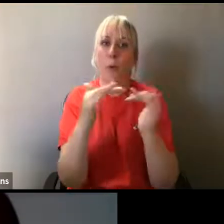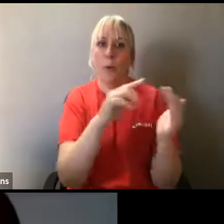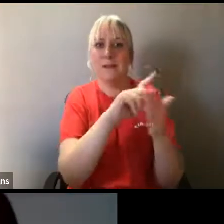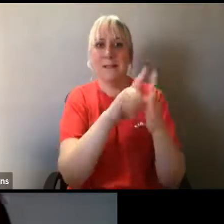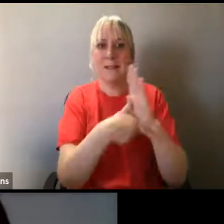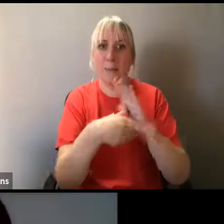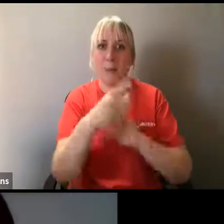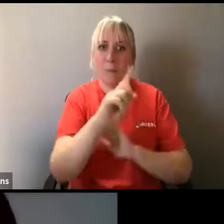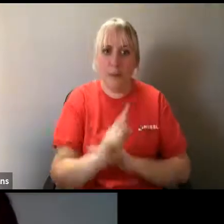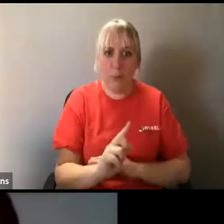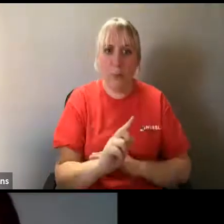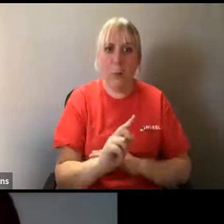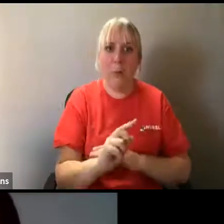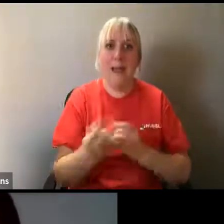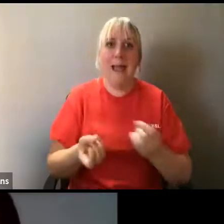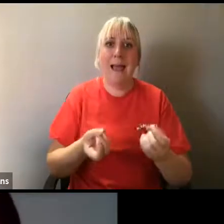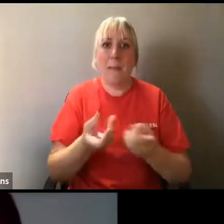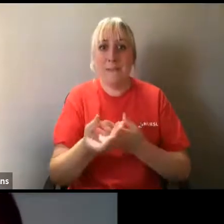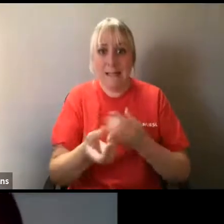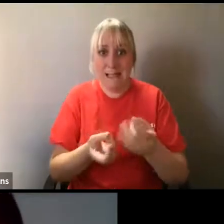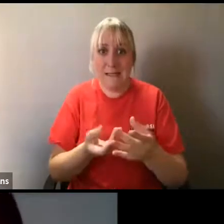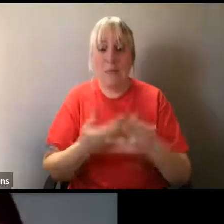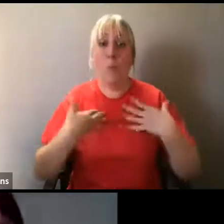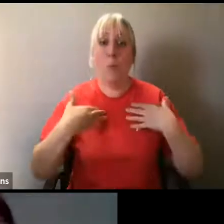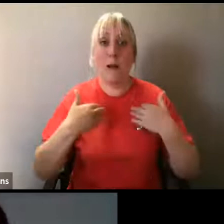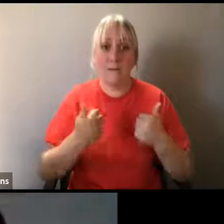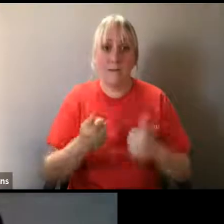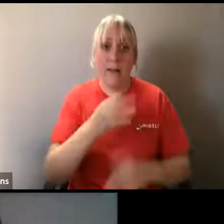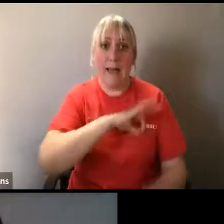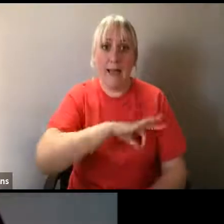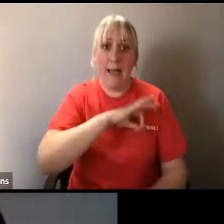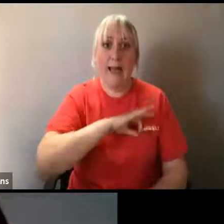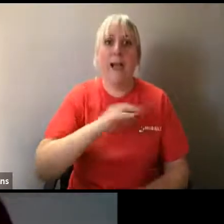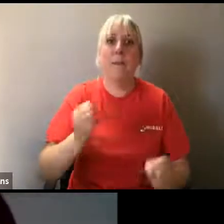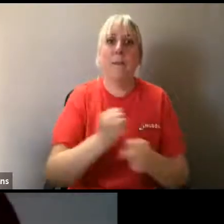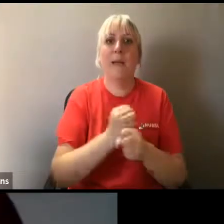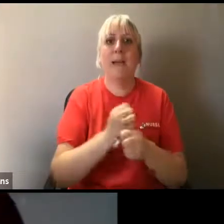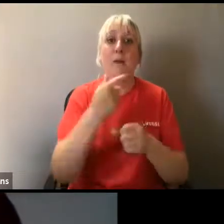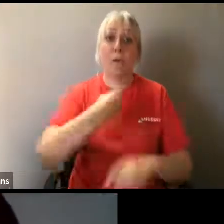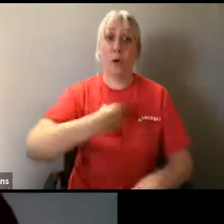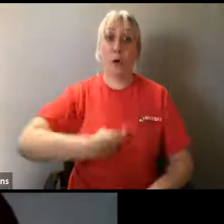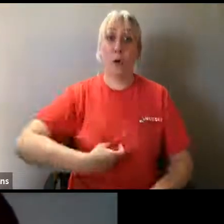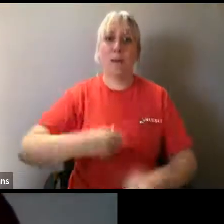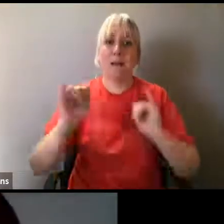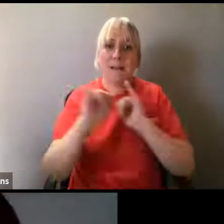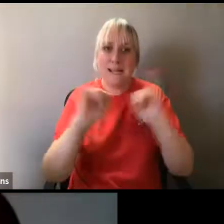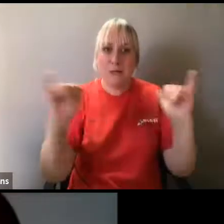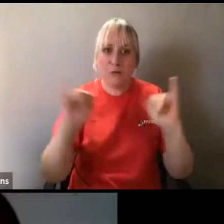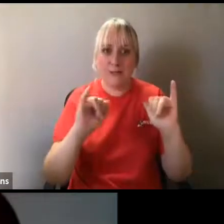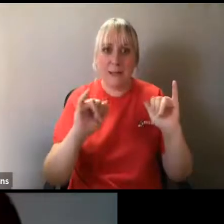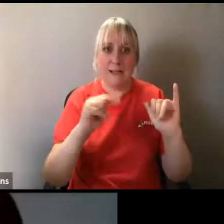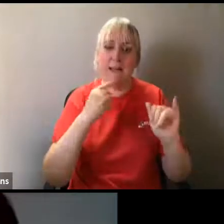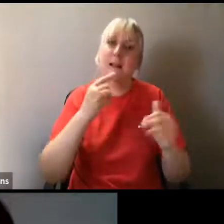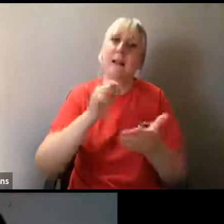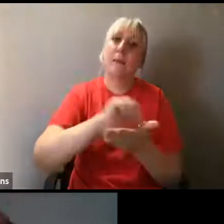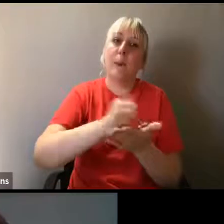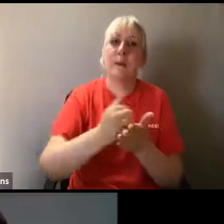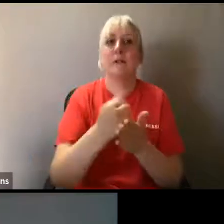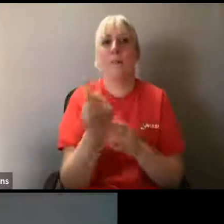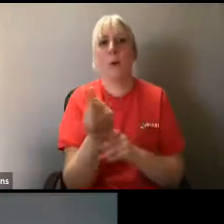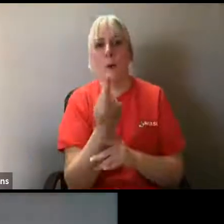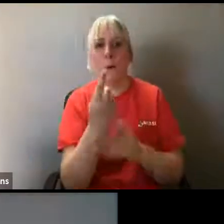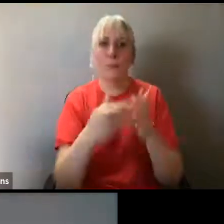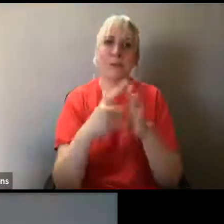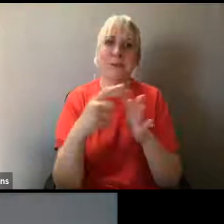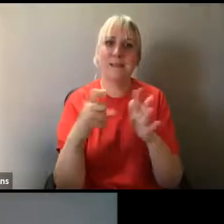Capitalism, Welfare, and the Making of a Human Catastrophe, published by Z Books. So over